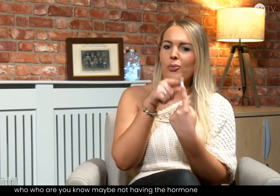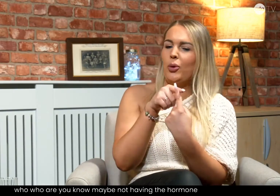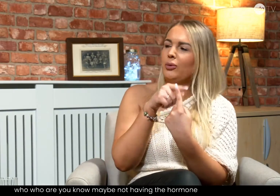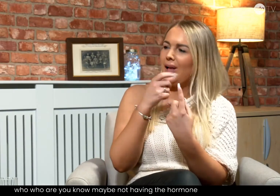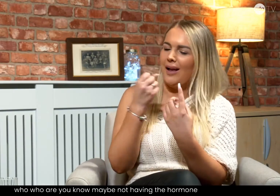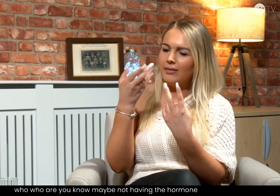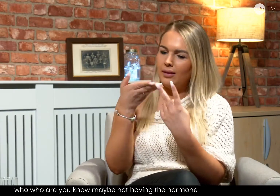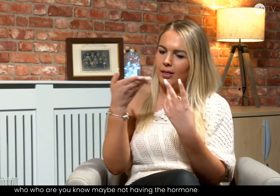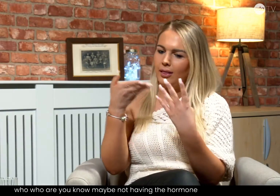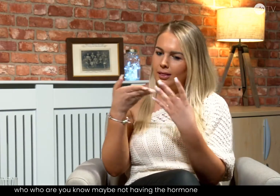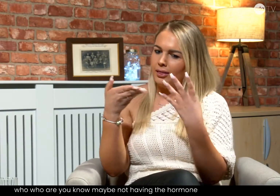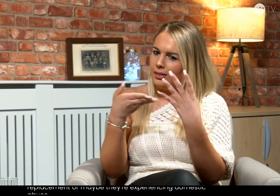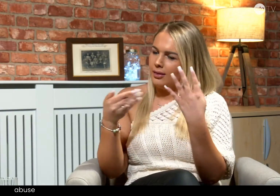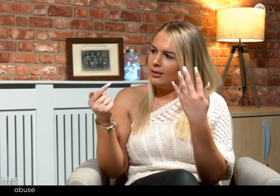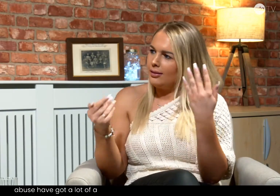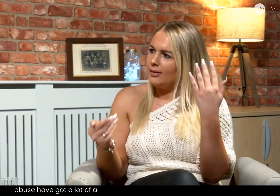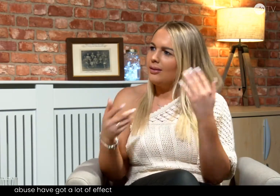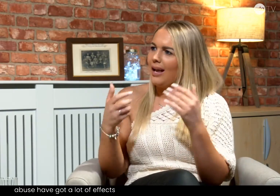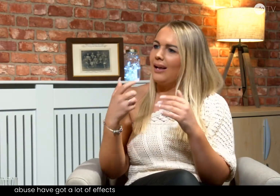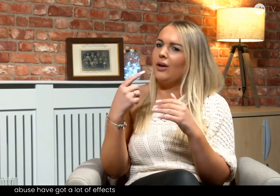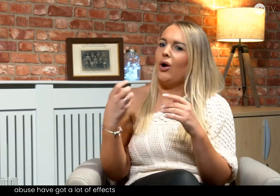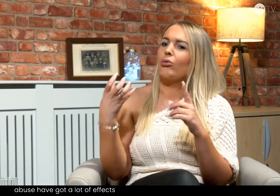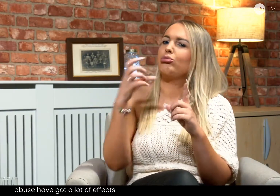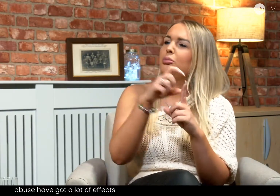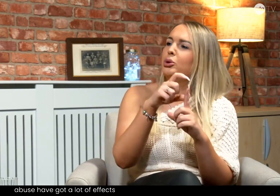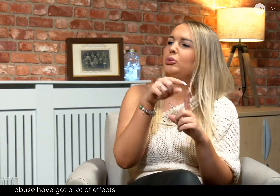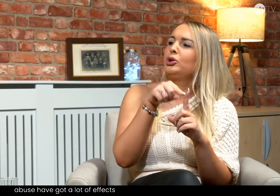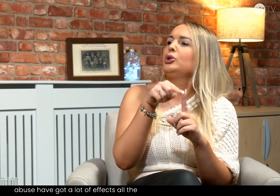of effects, all these other things going on as well.